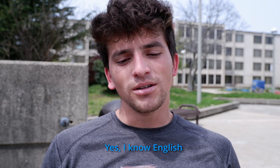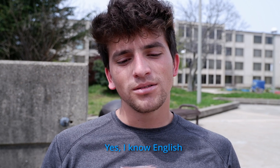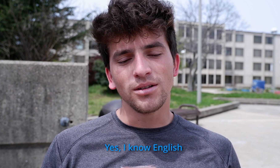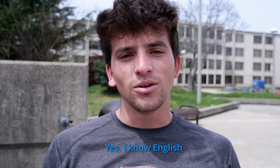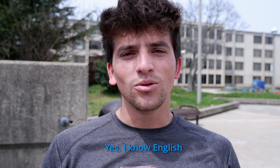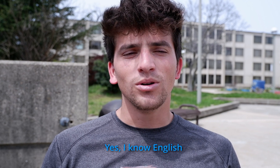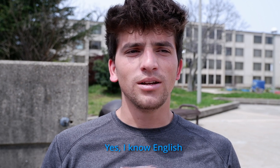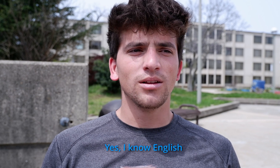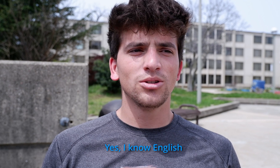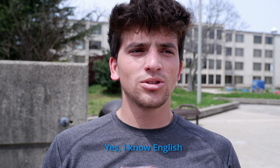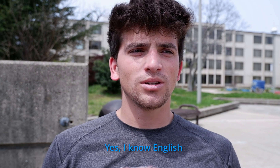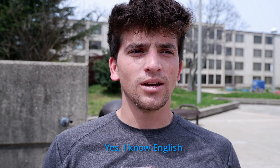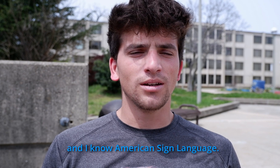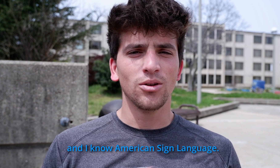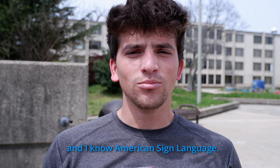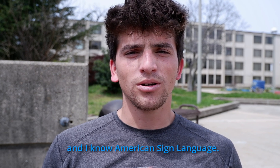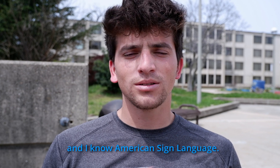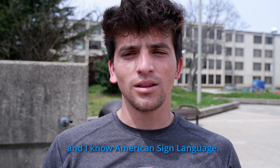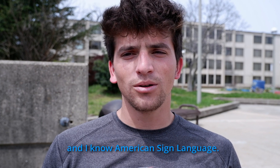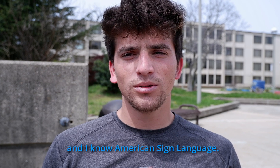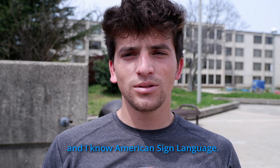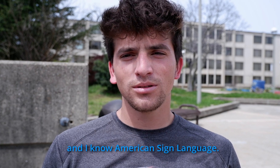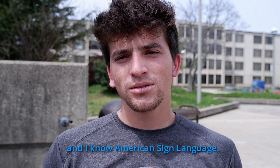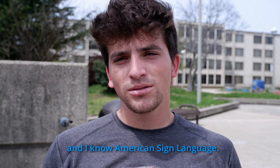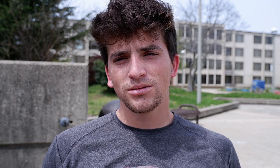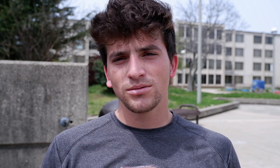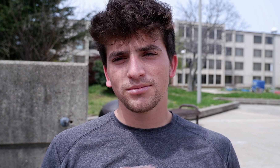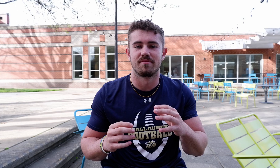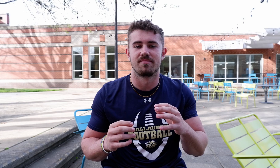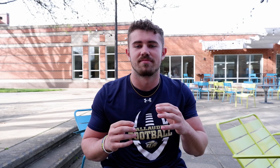Yes, I know English and I know American Sign Language.